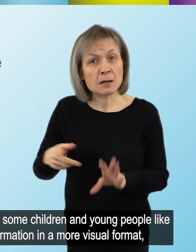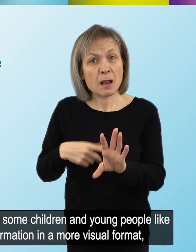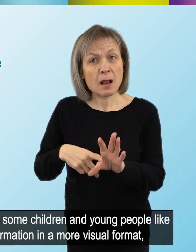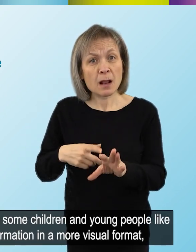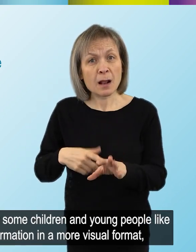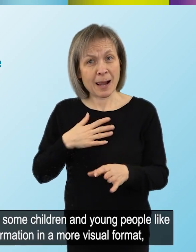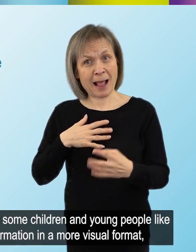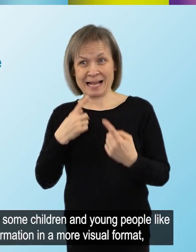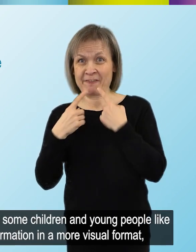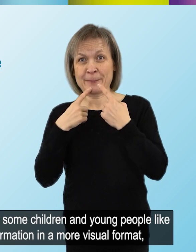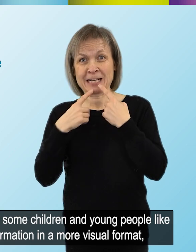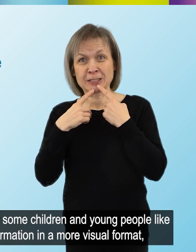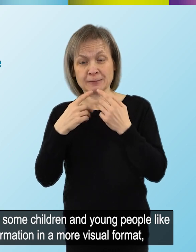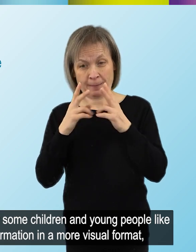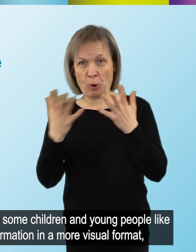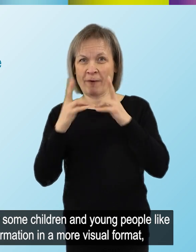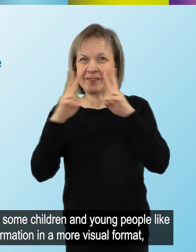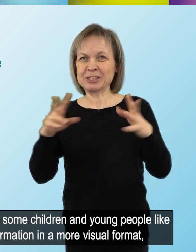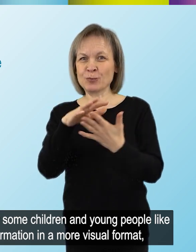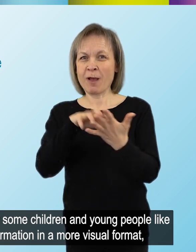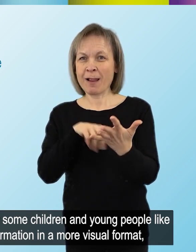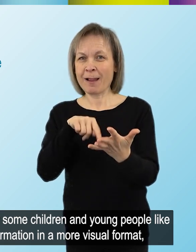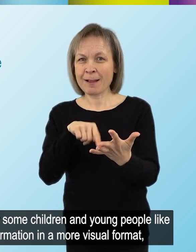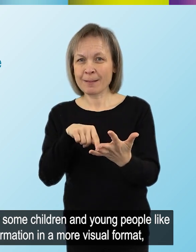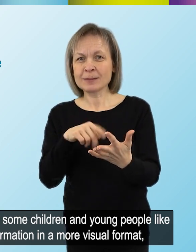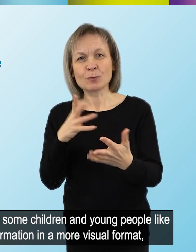We know some children and young people like information in a more visual format.